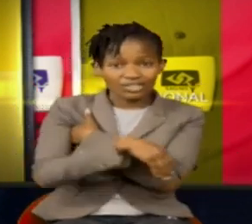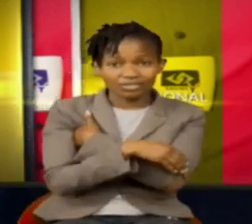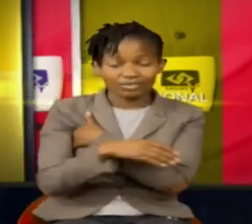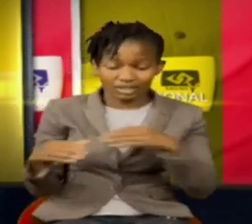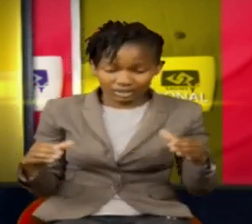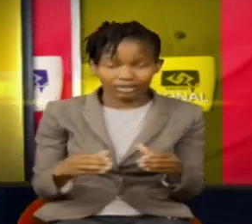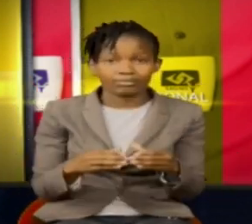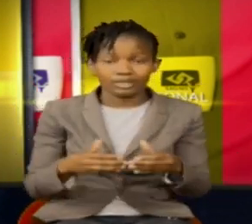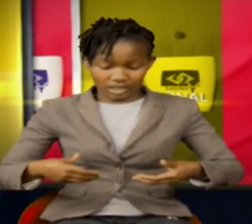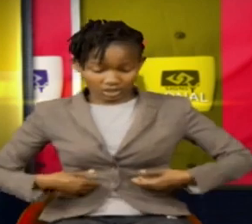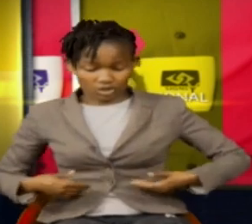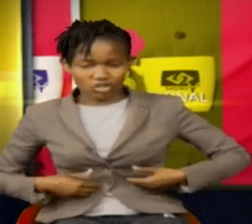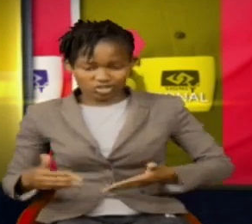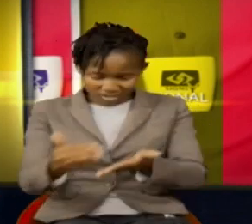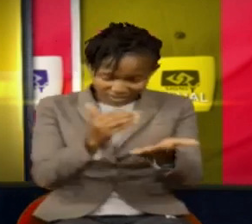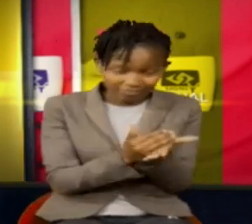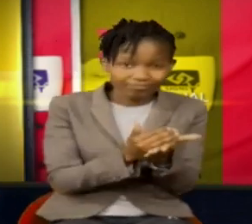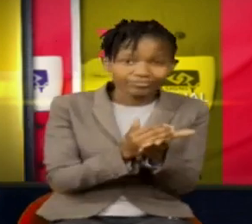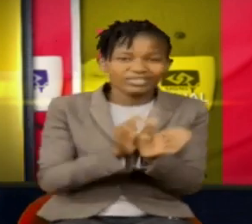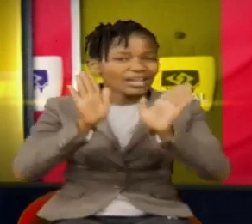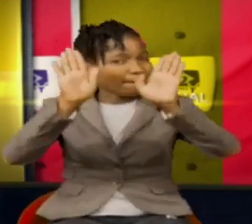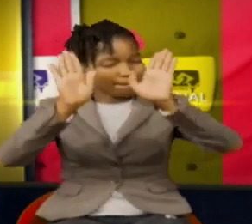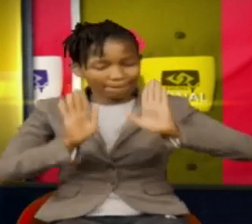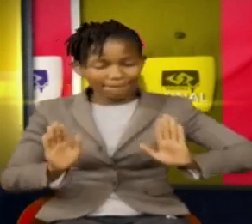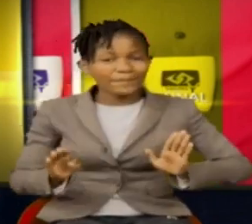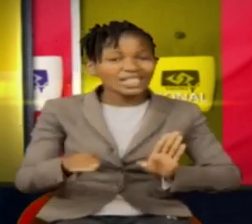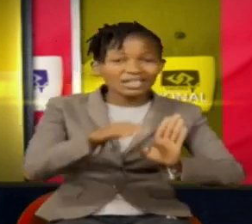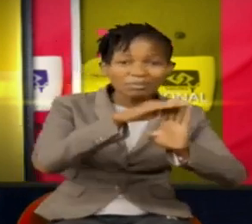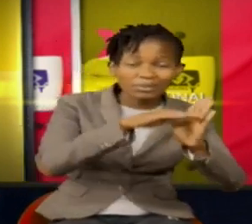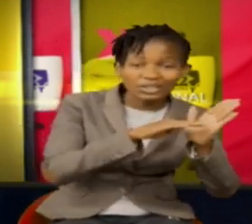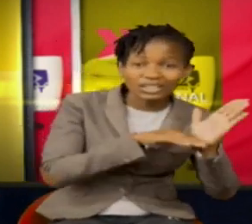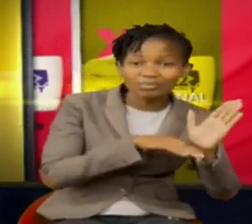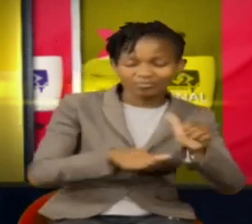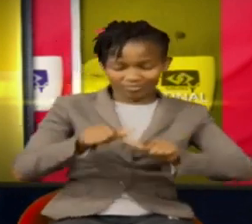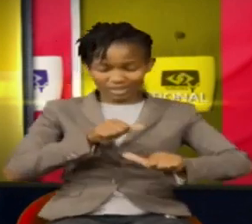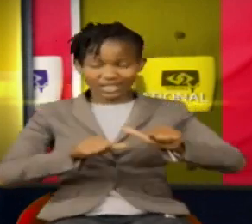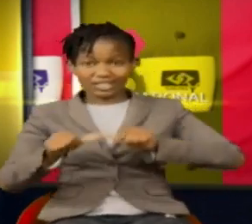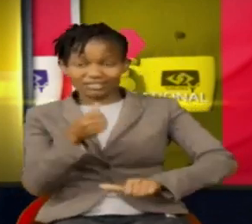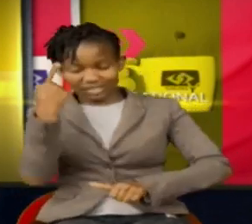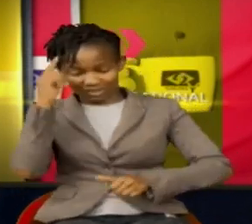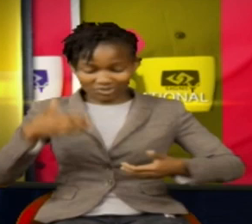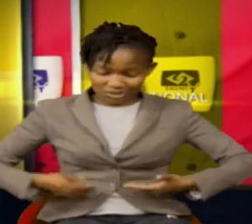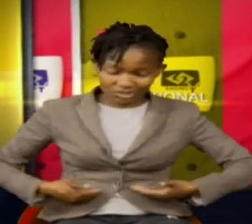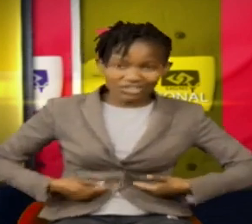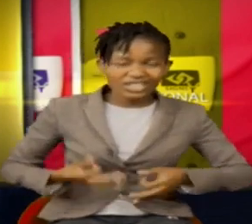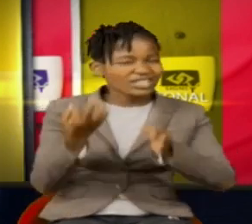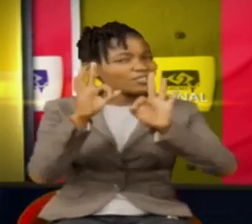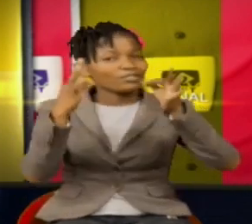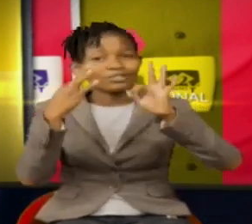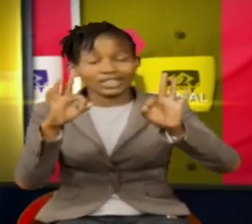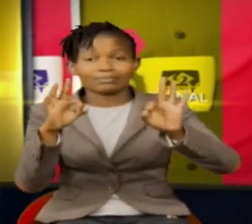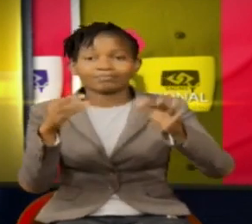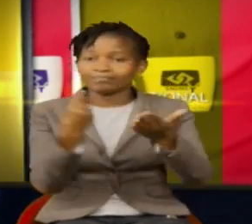the Youth Empowerment Center. All right. So we have an amazing program of activities, outlined for young people. It's free of